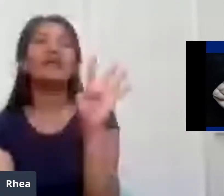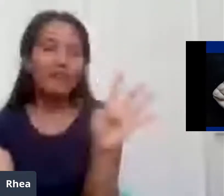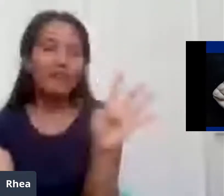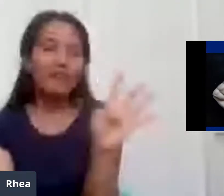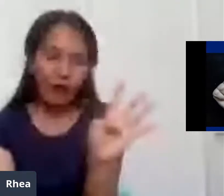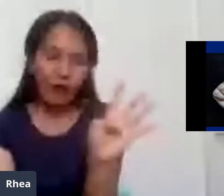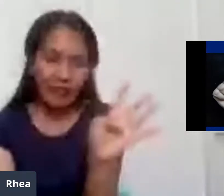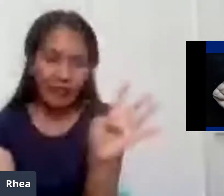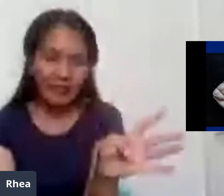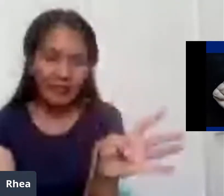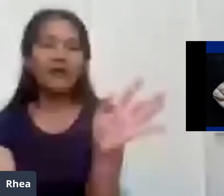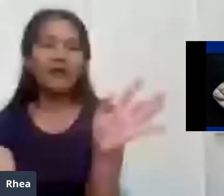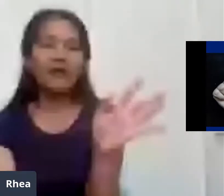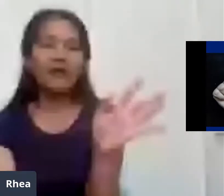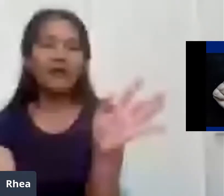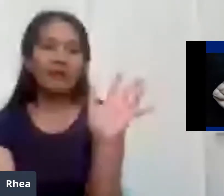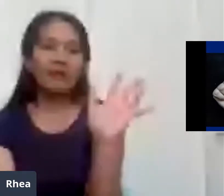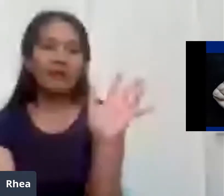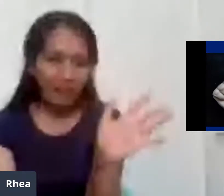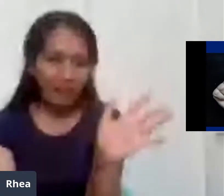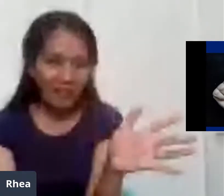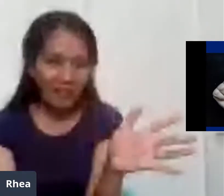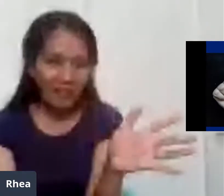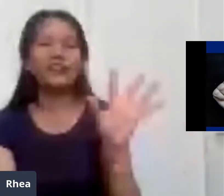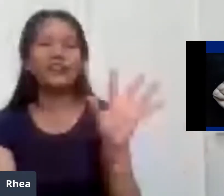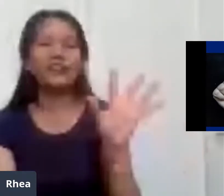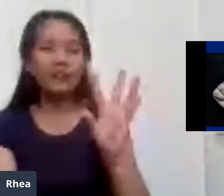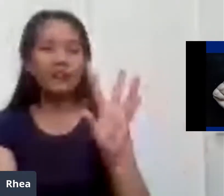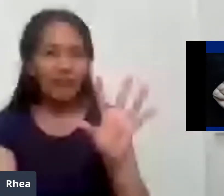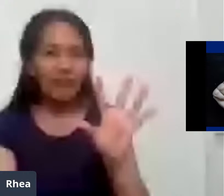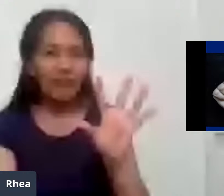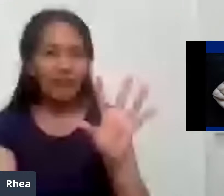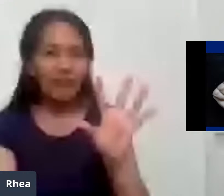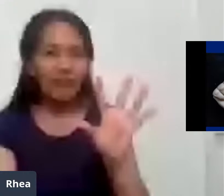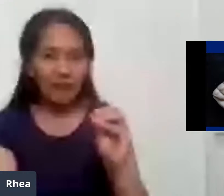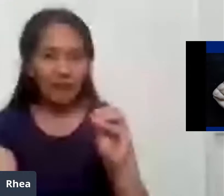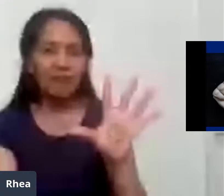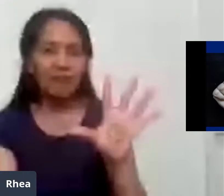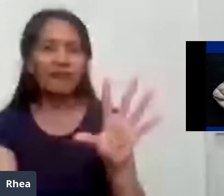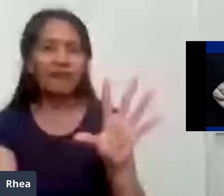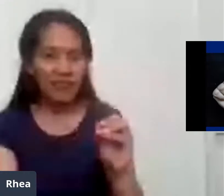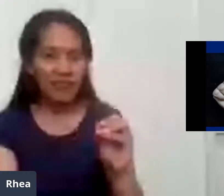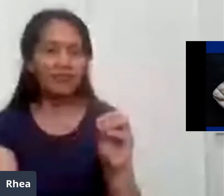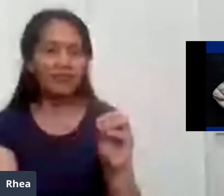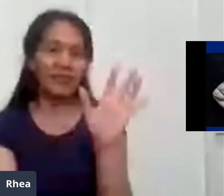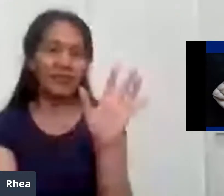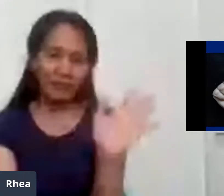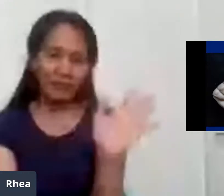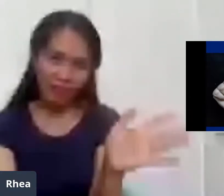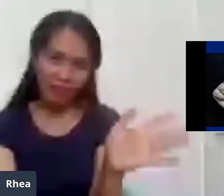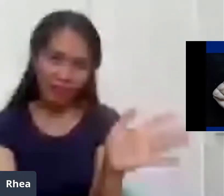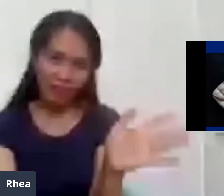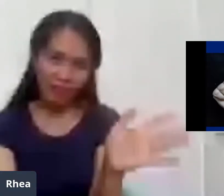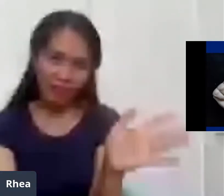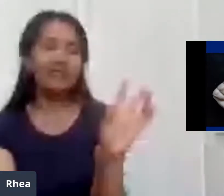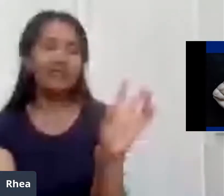30, 40, 50. It could be 50. 50. It could